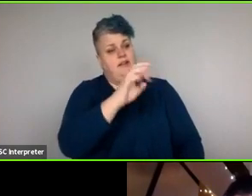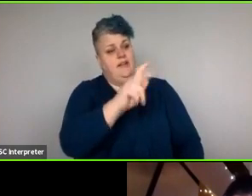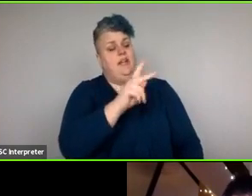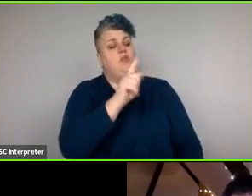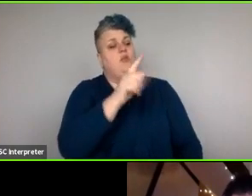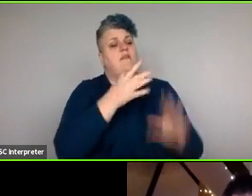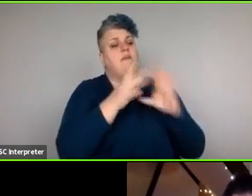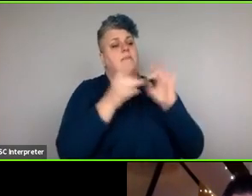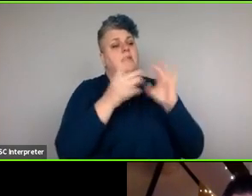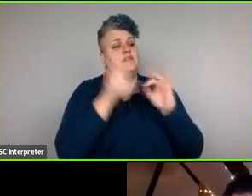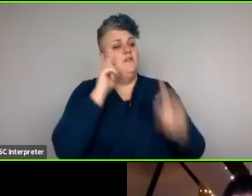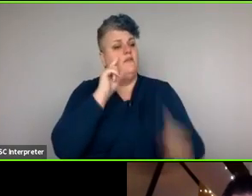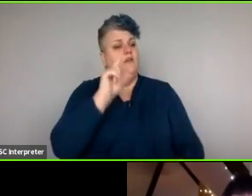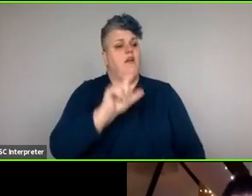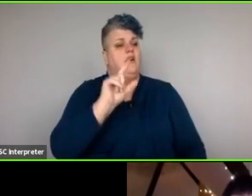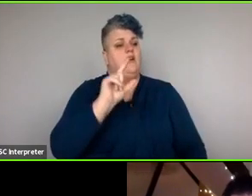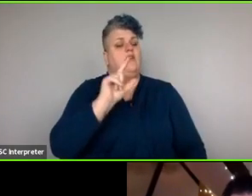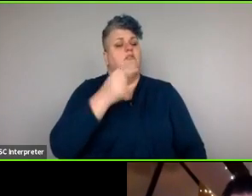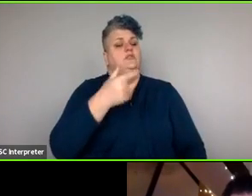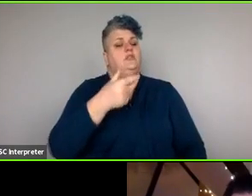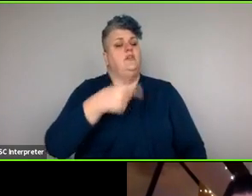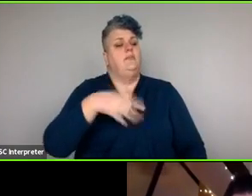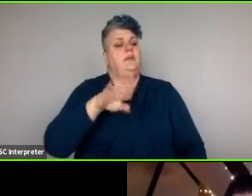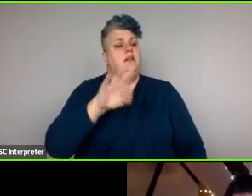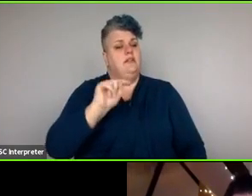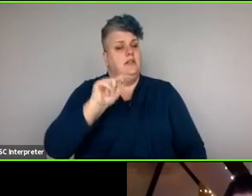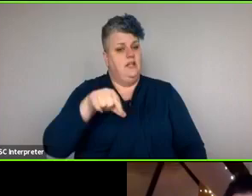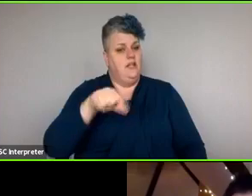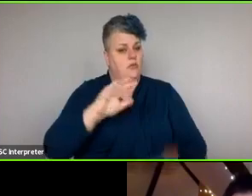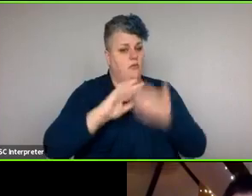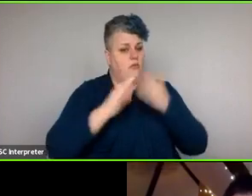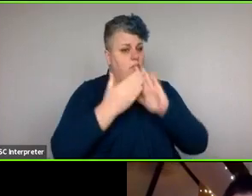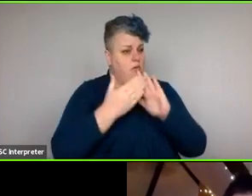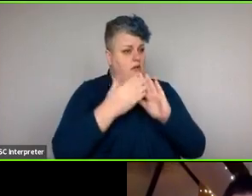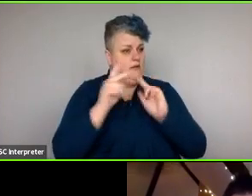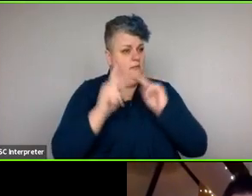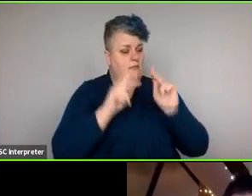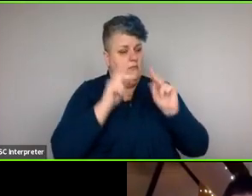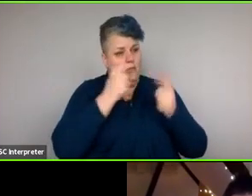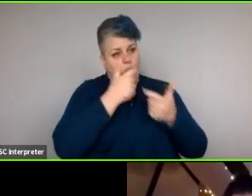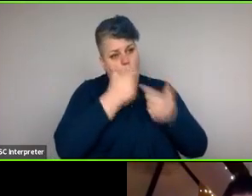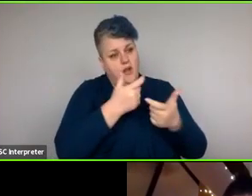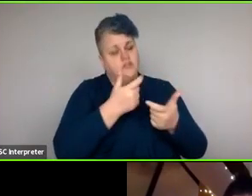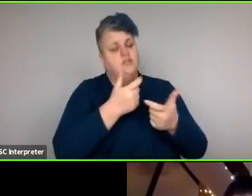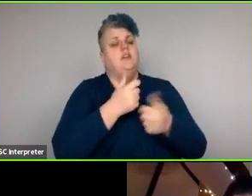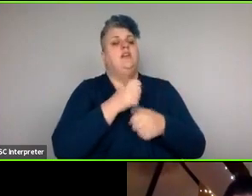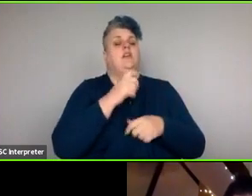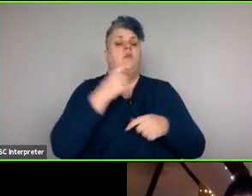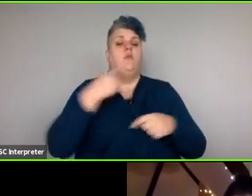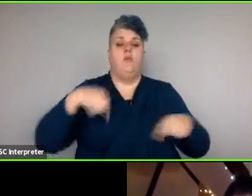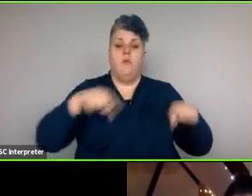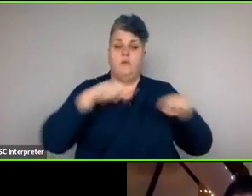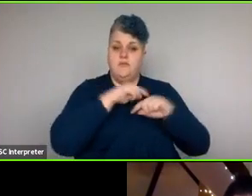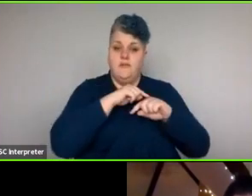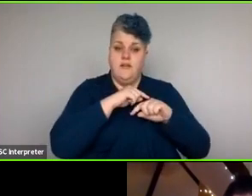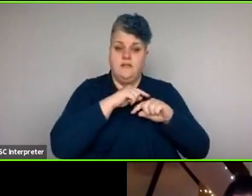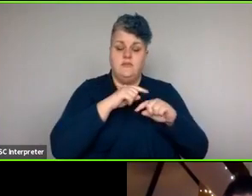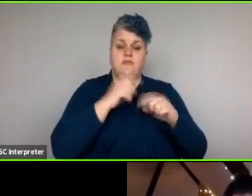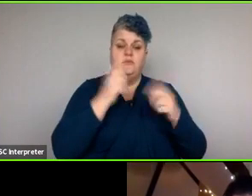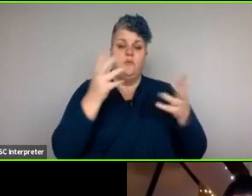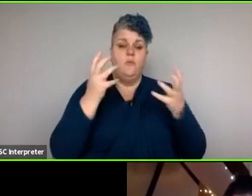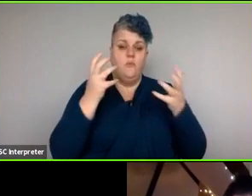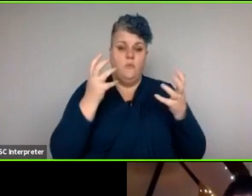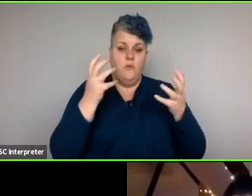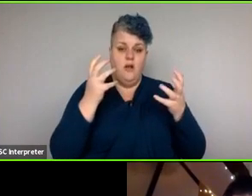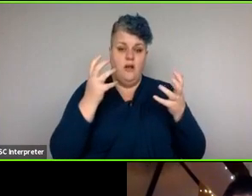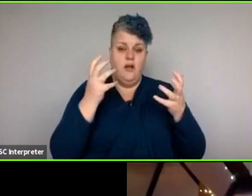for the LGBTQ community members who may be watching, or for those of us who would like to